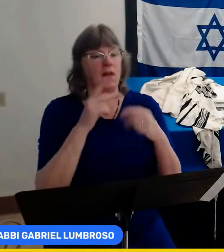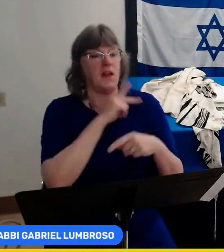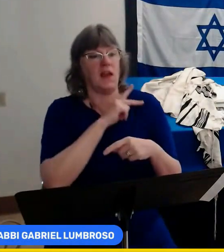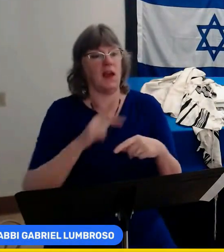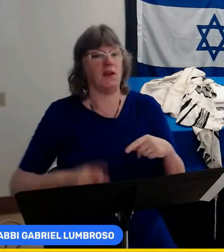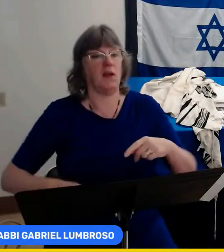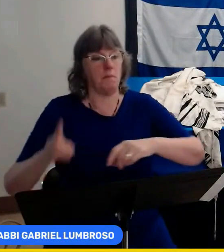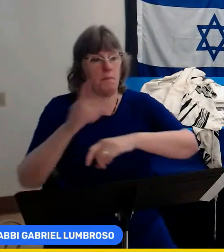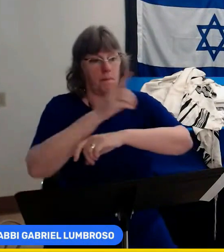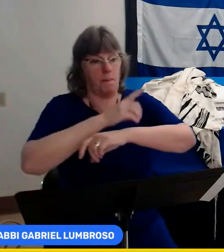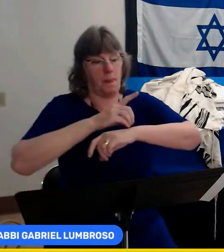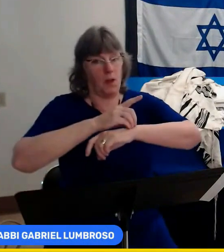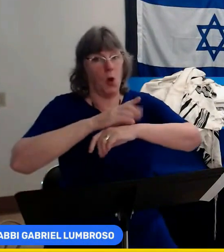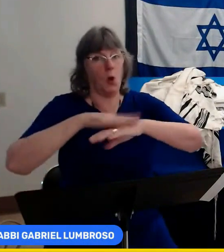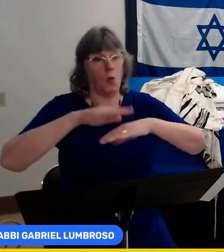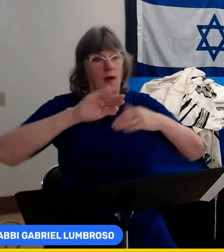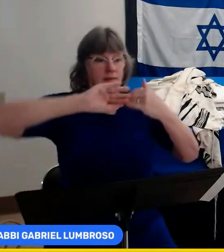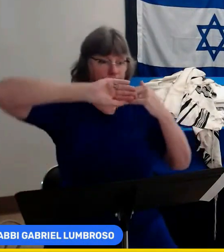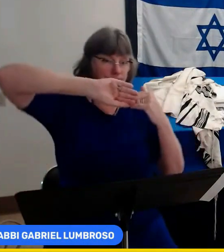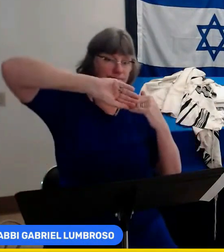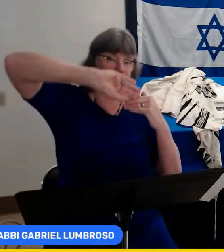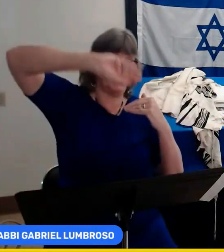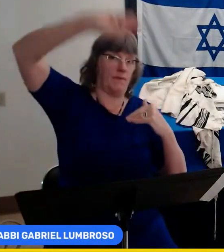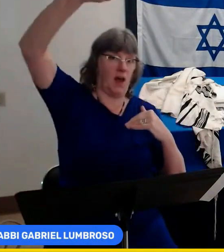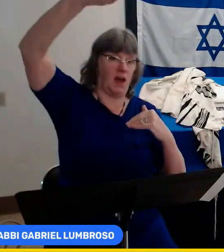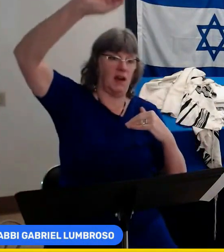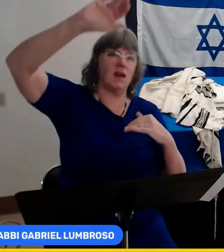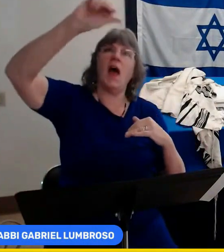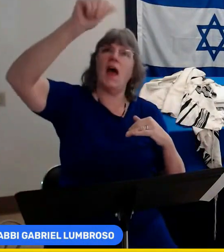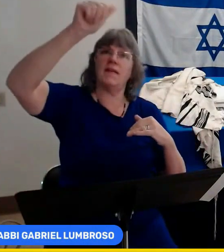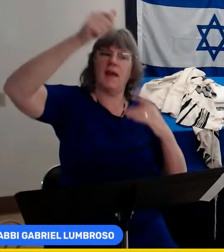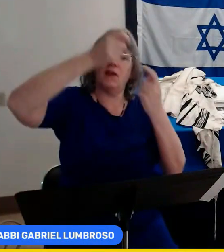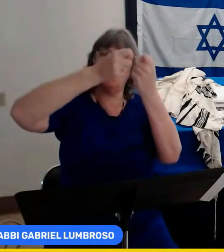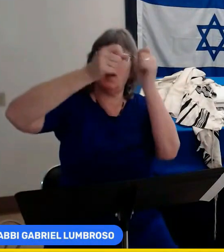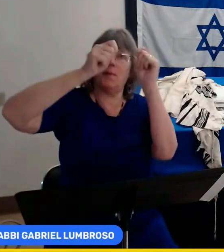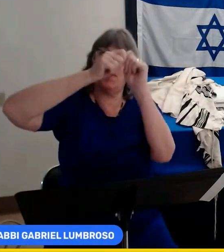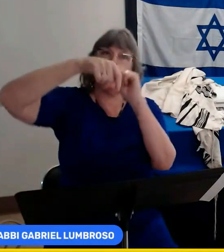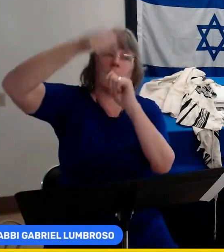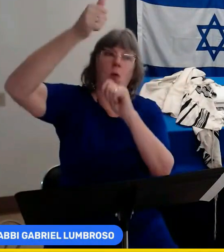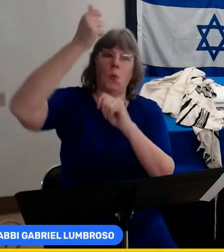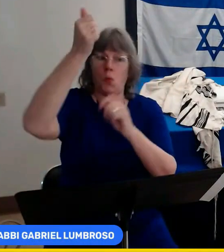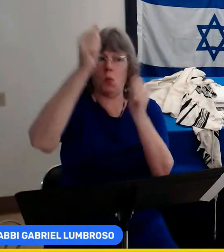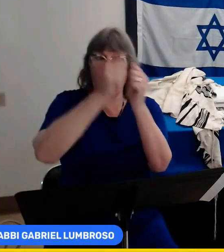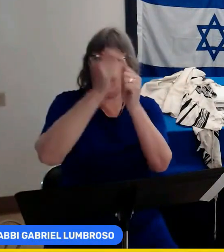again. You know, you can say, well, well, no fair.